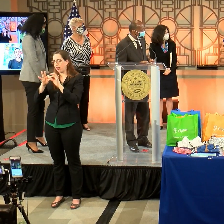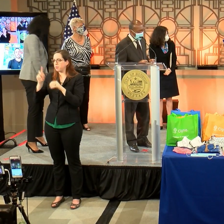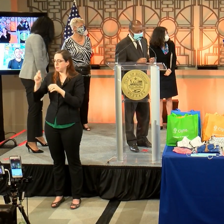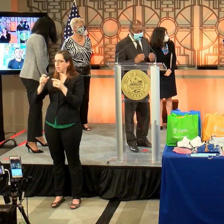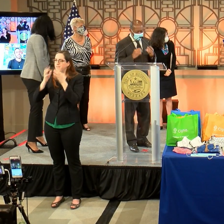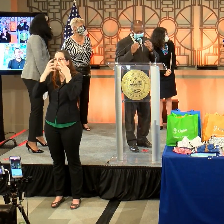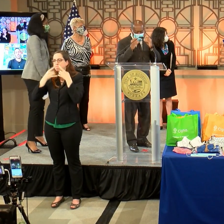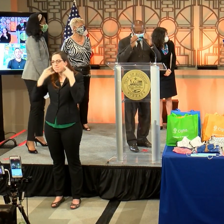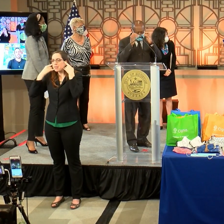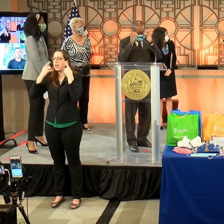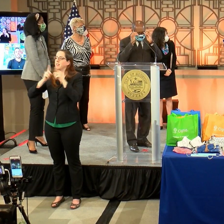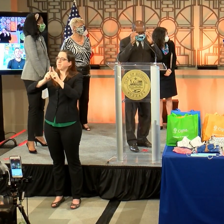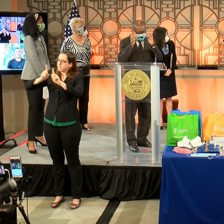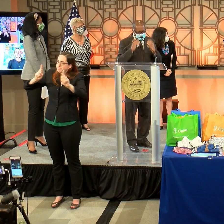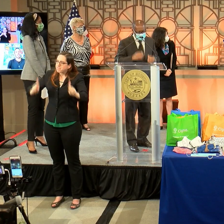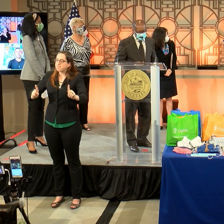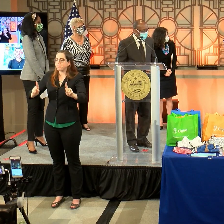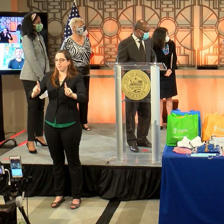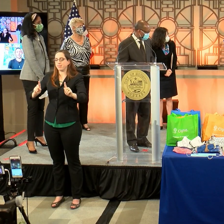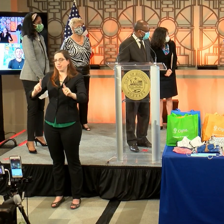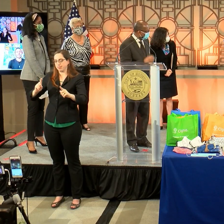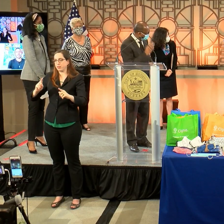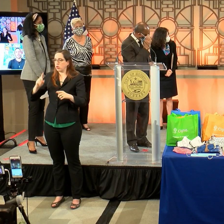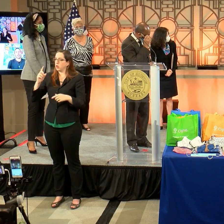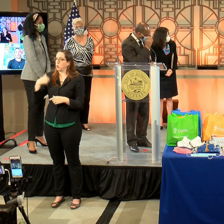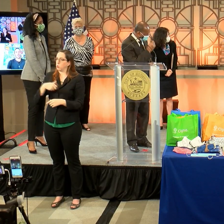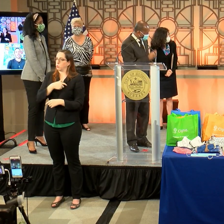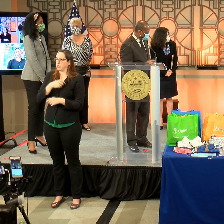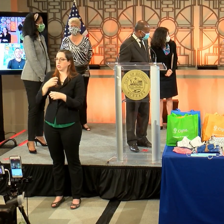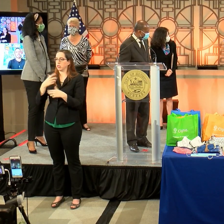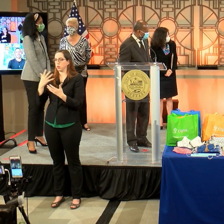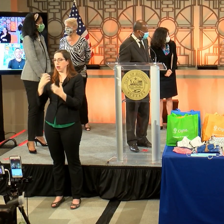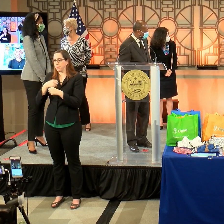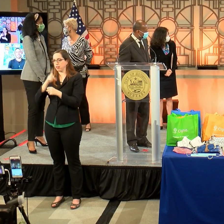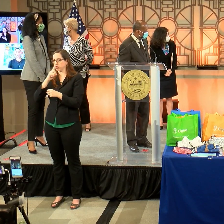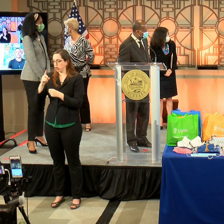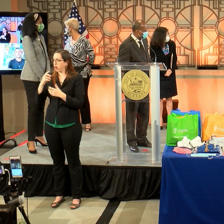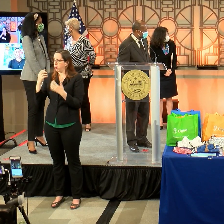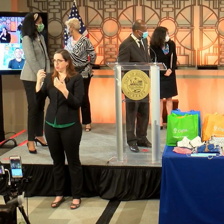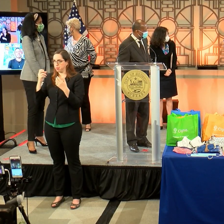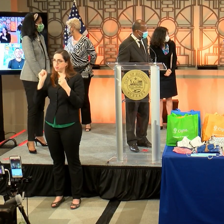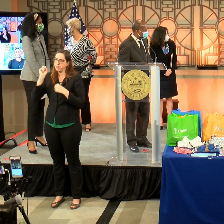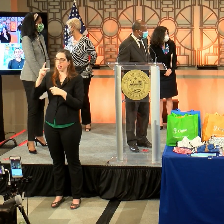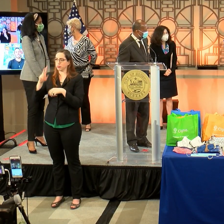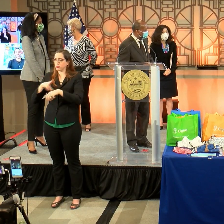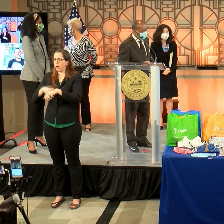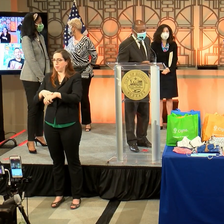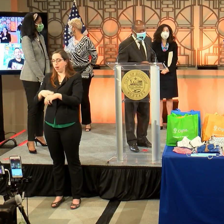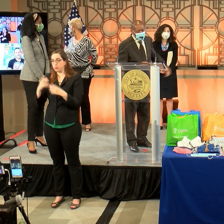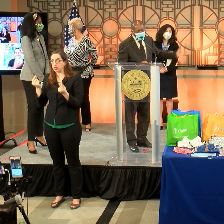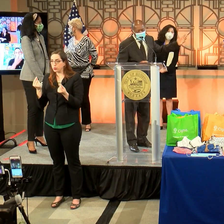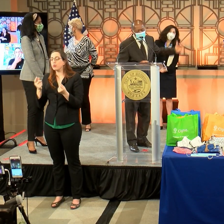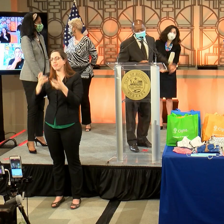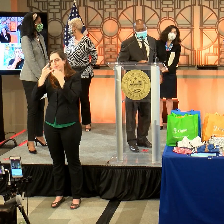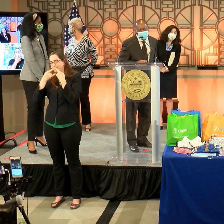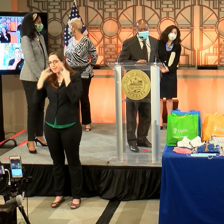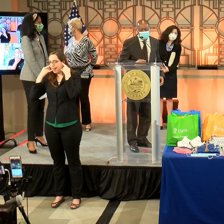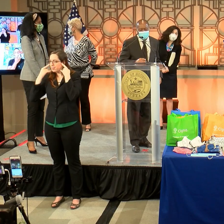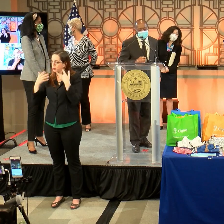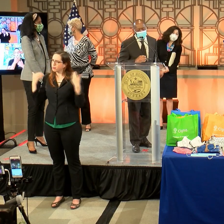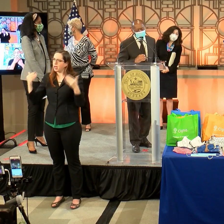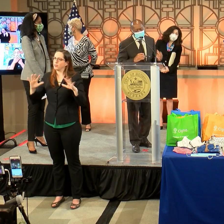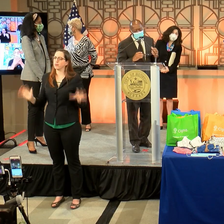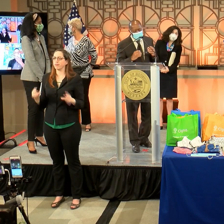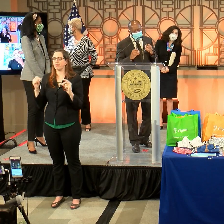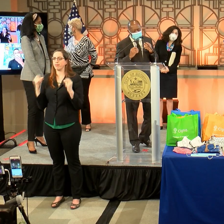social distancing, and obviously mask up. We want baseball back. We want everybody to go back to normal. So let's do it. Thank you,